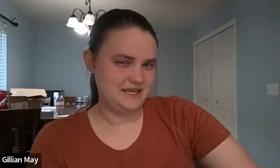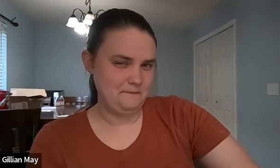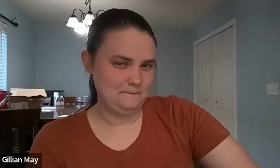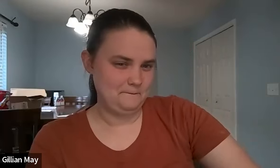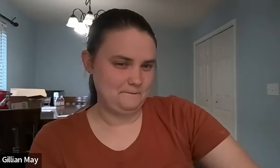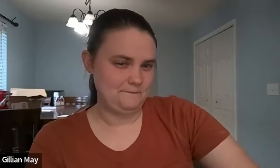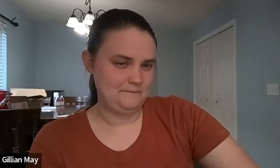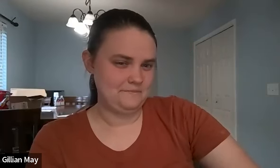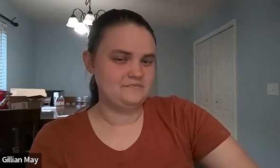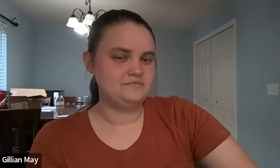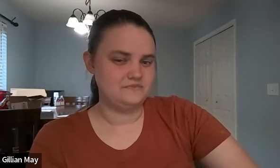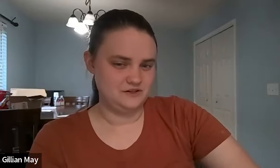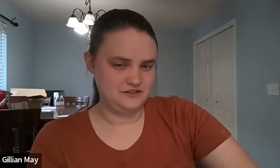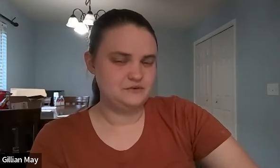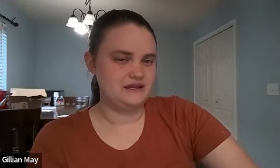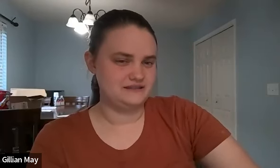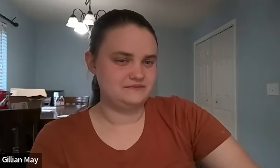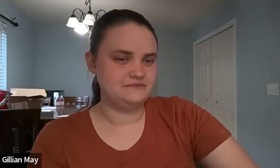Pizza. There are two ways.